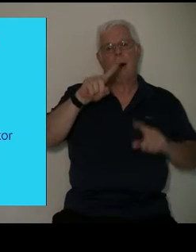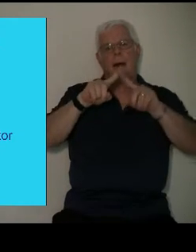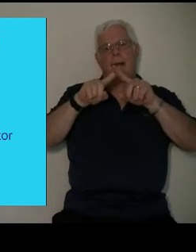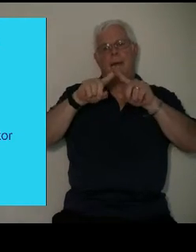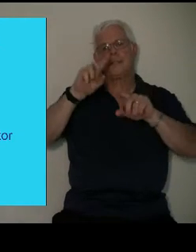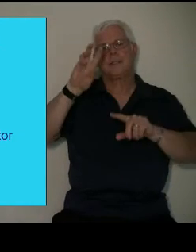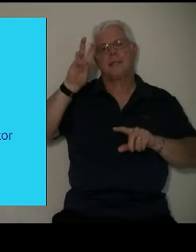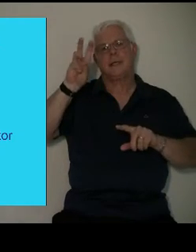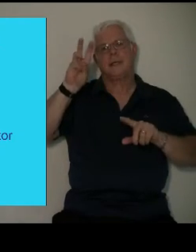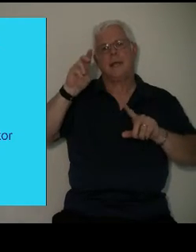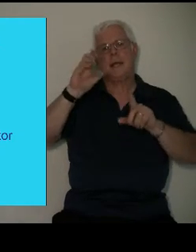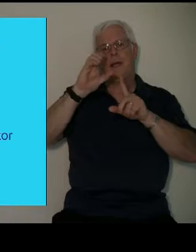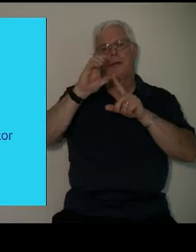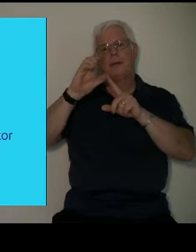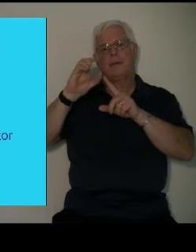by 16 characters,